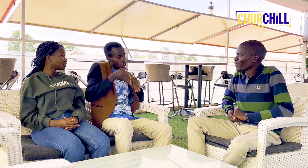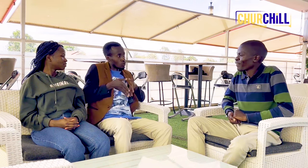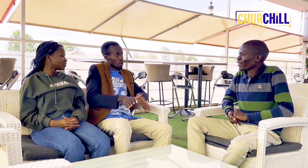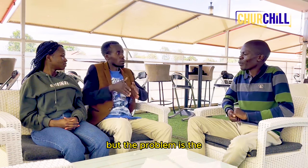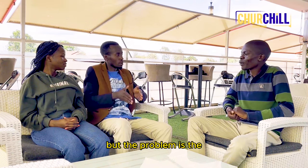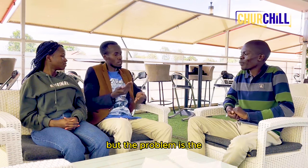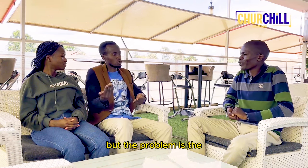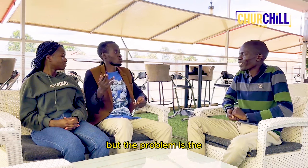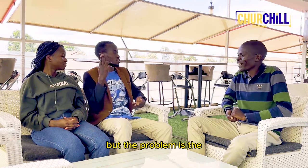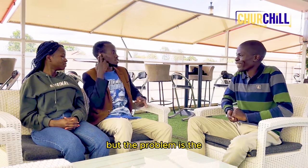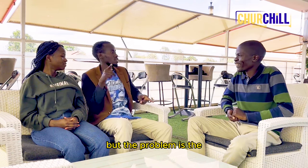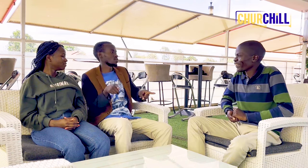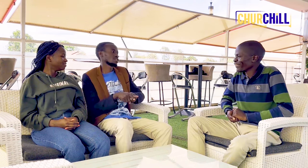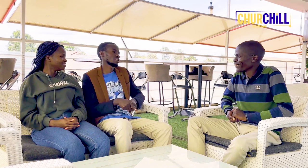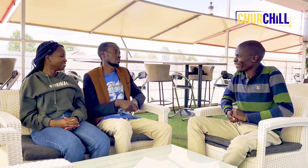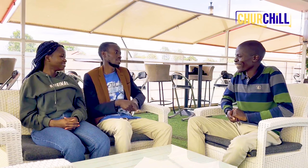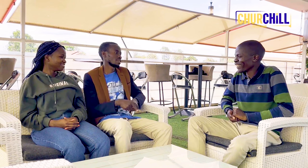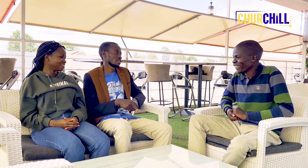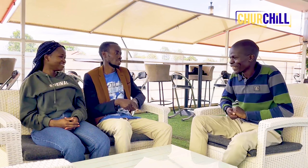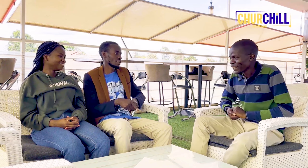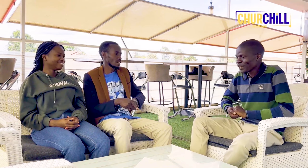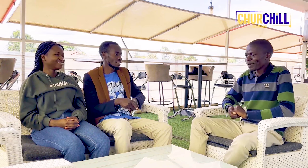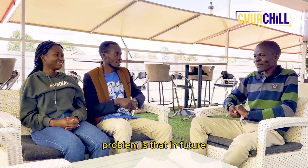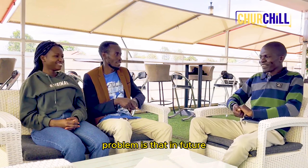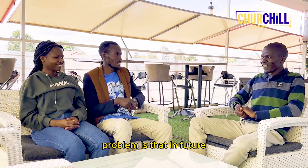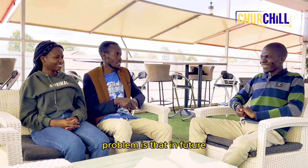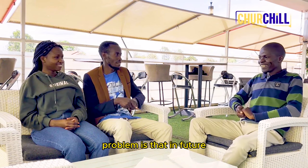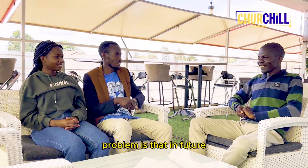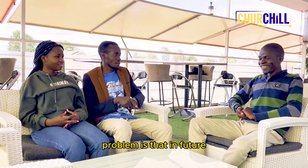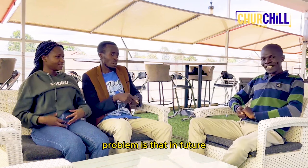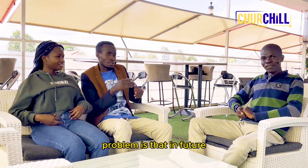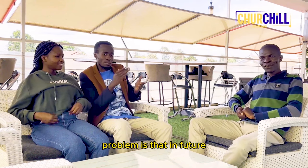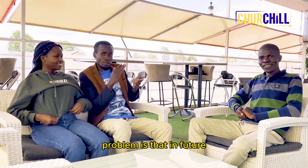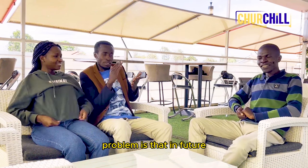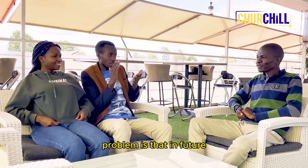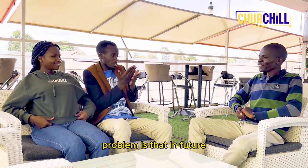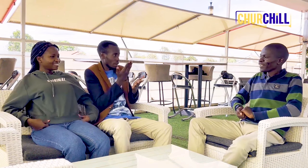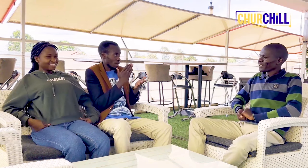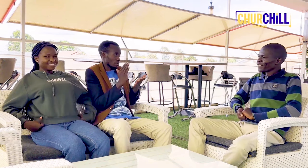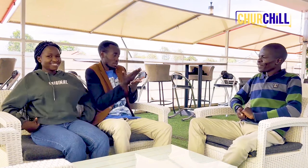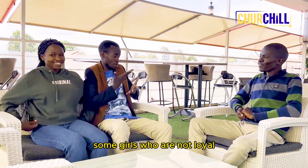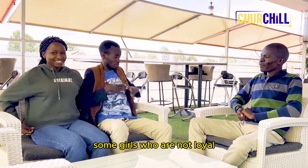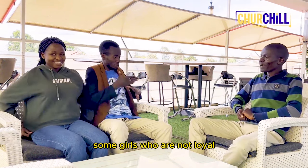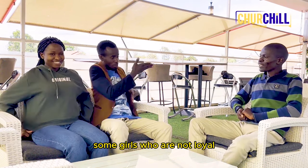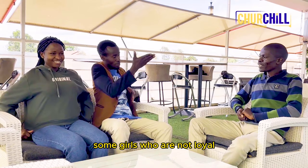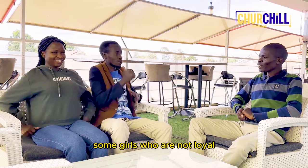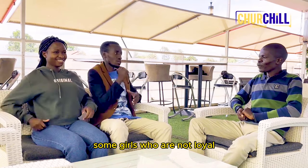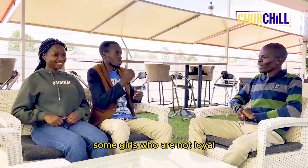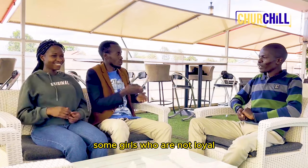But the problem is the, the problem is that in future, some girls who are